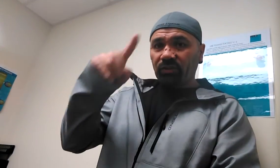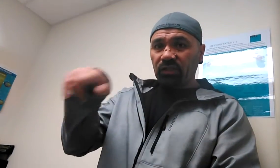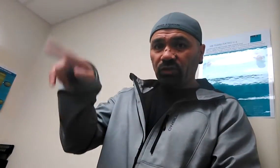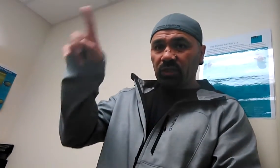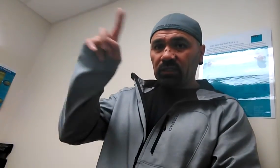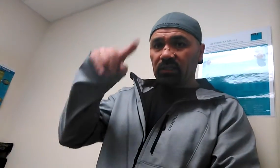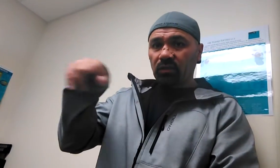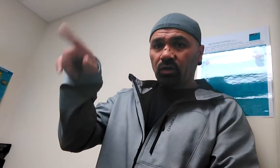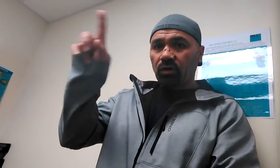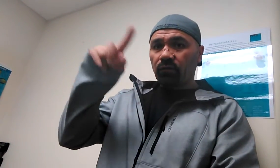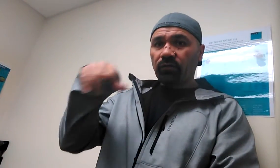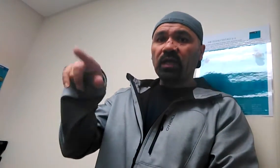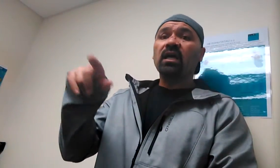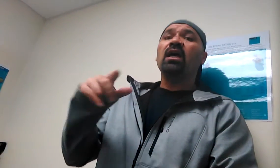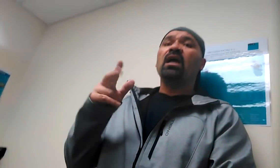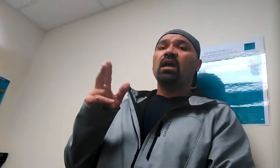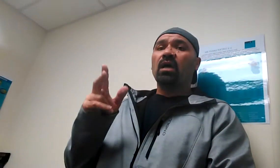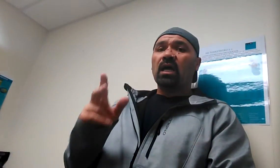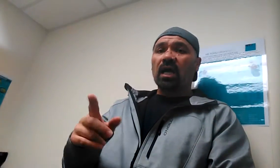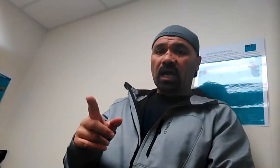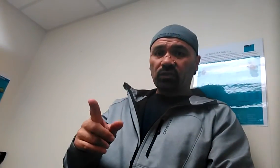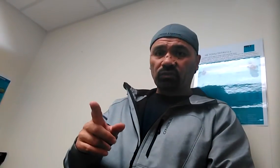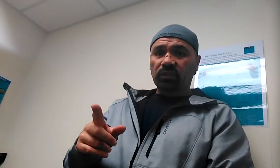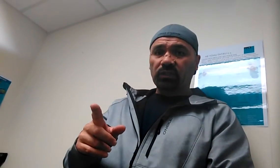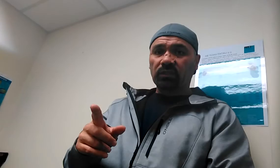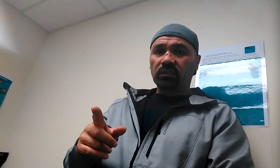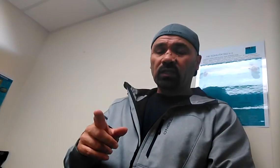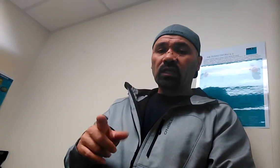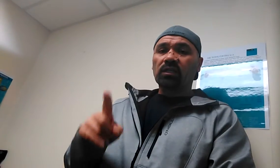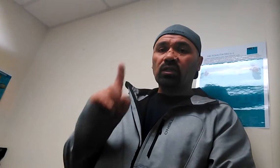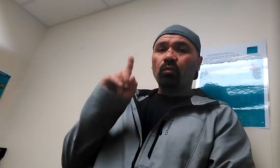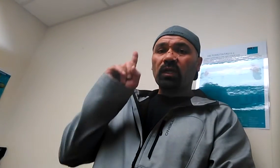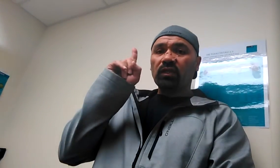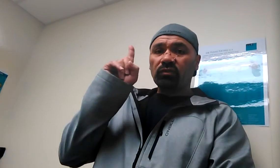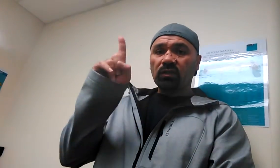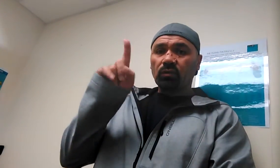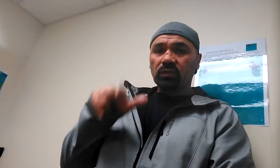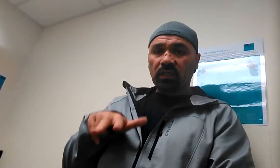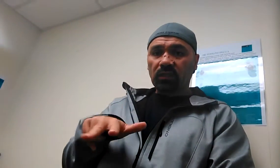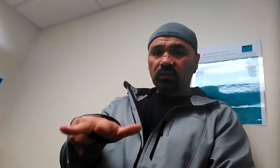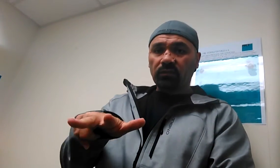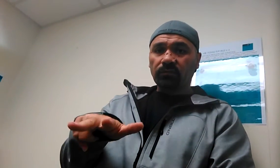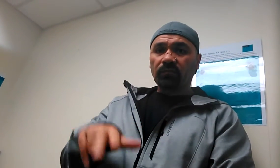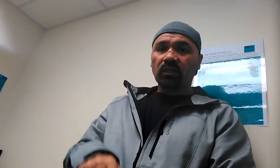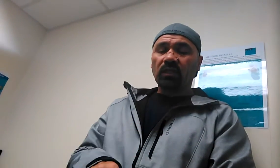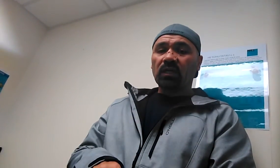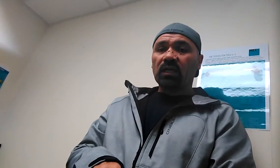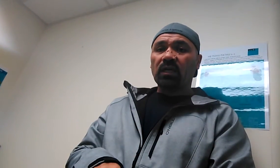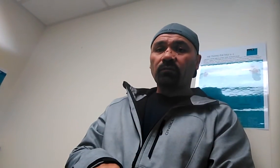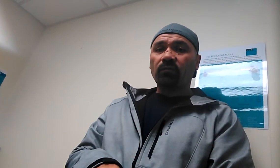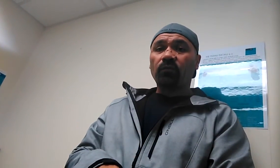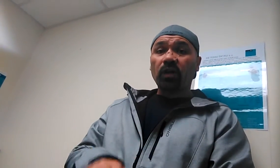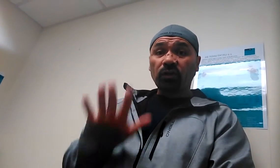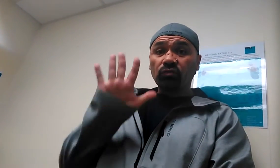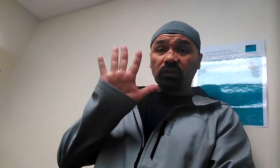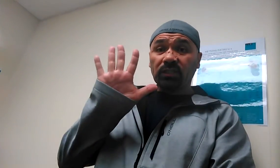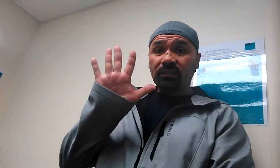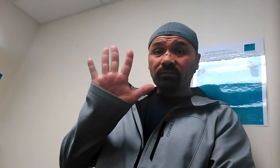in units of hundreds. So 100, ko tahi rau. 500,